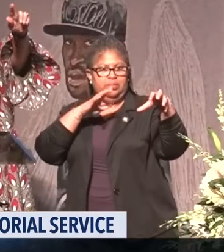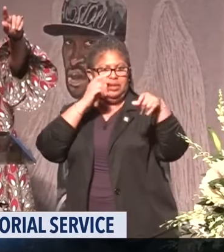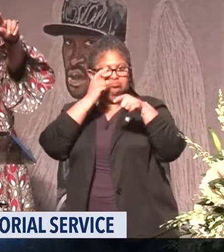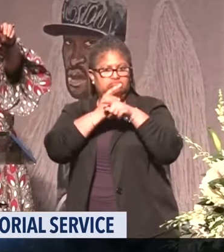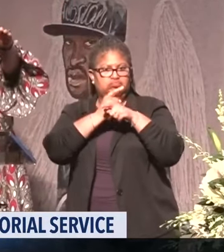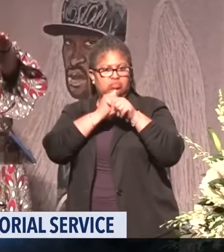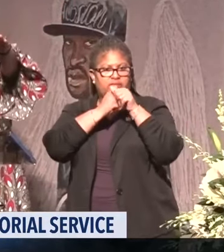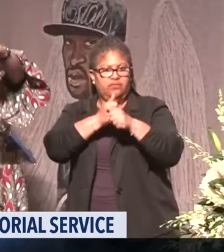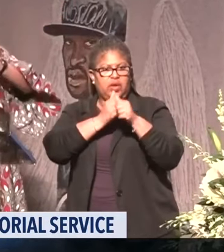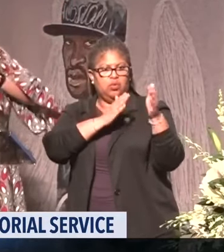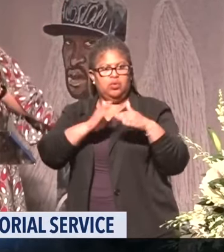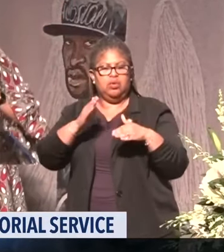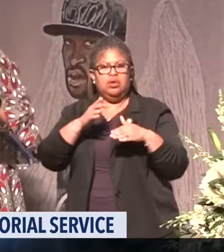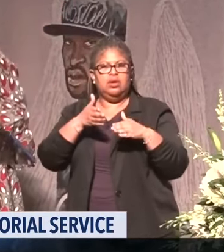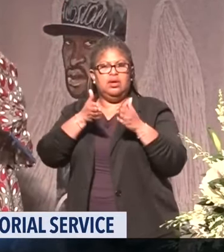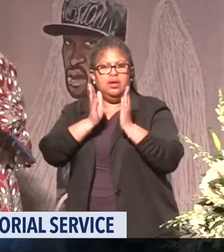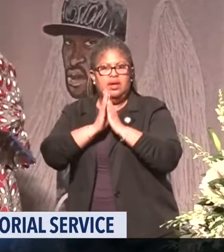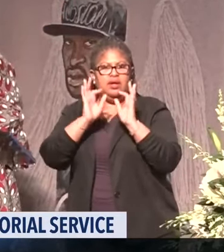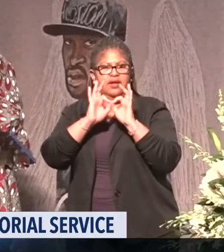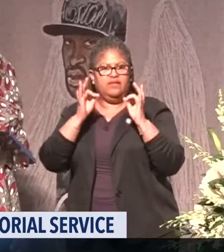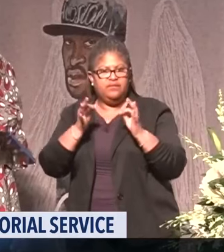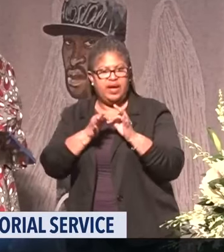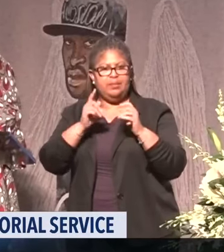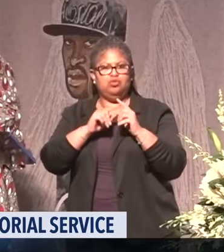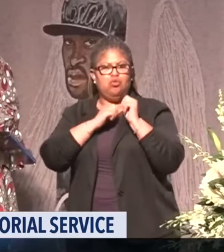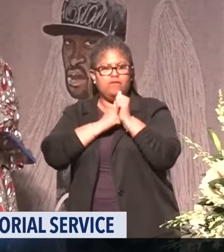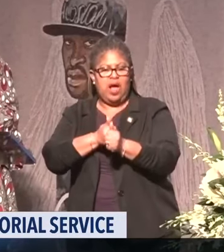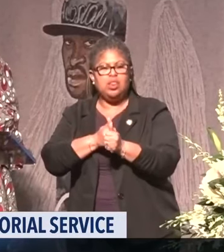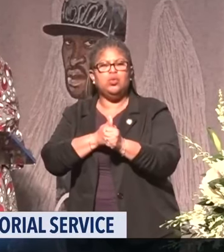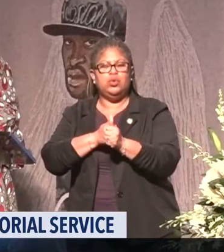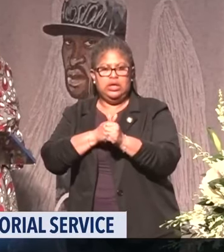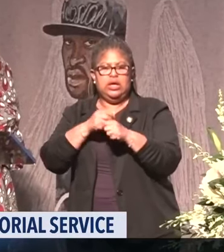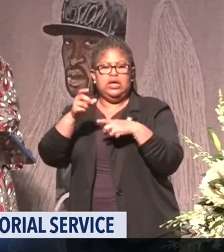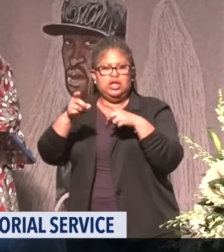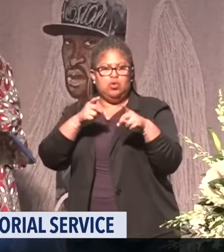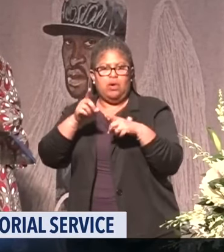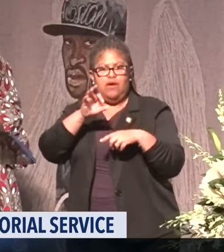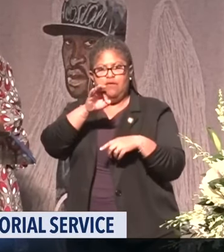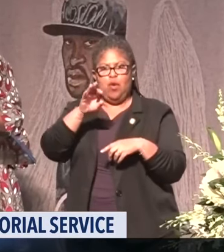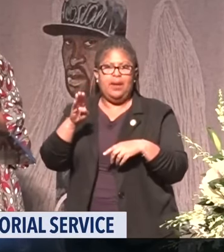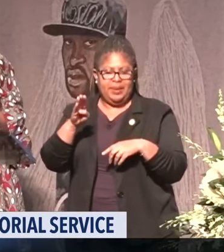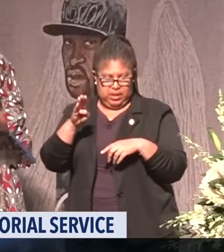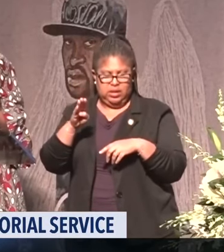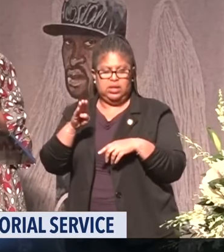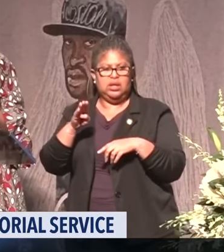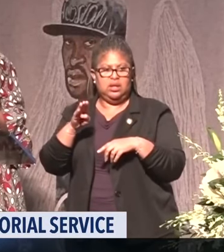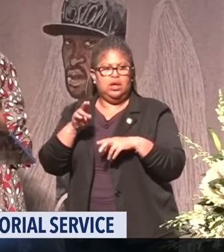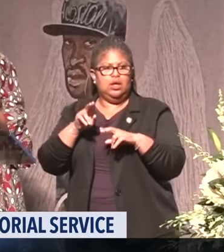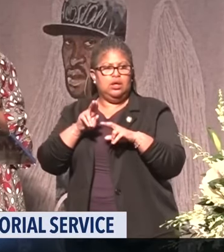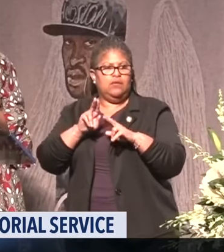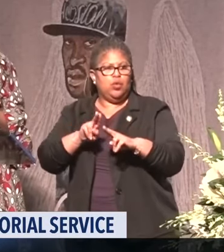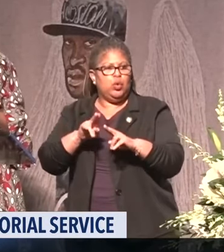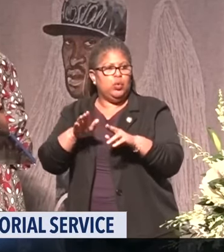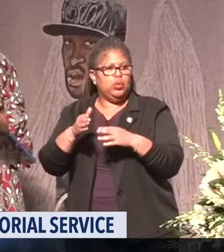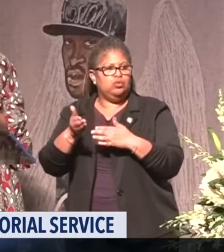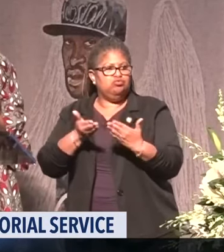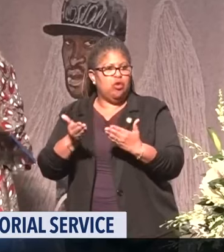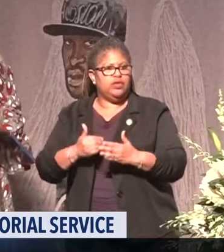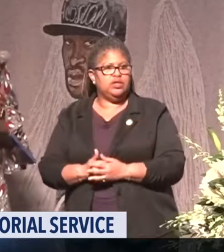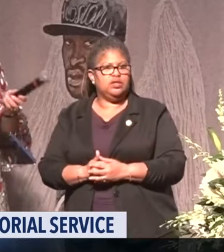order. We'll ask the family to follow the direction of Fort Ben funeral services.